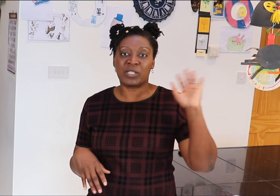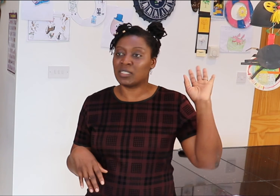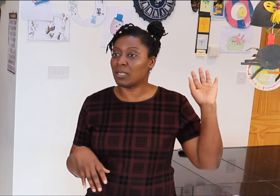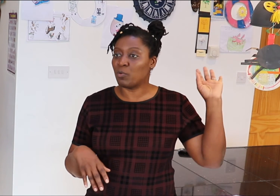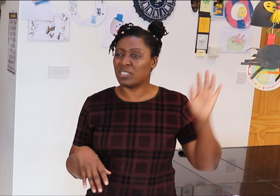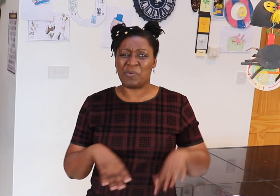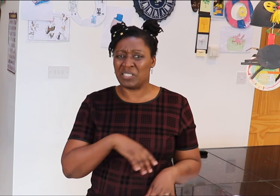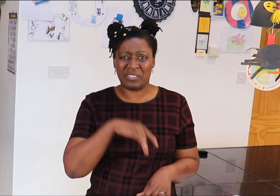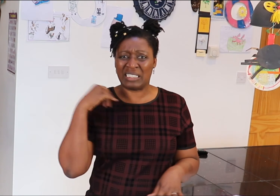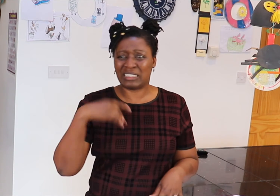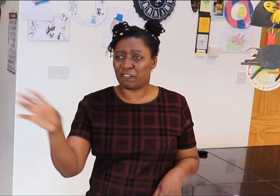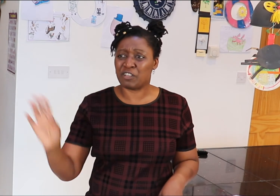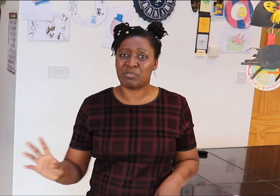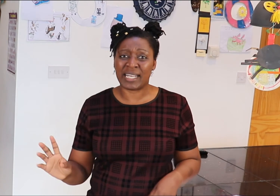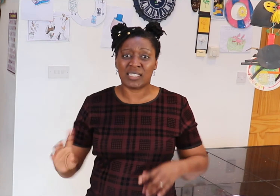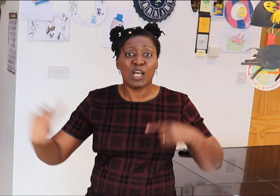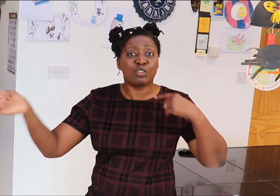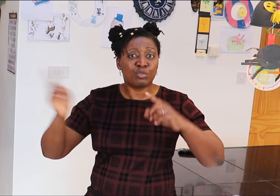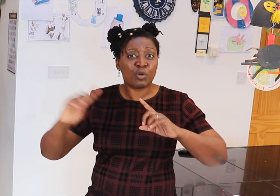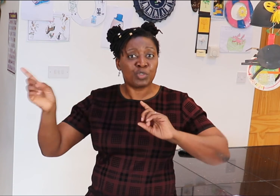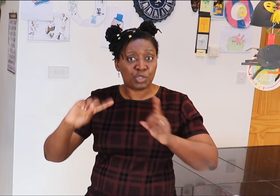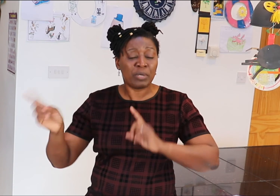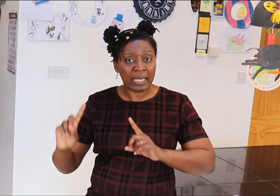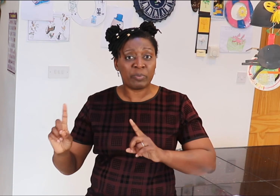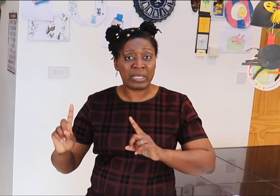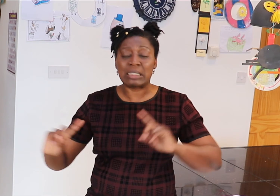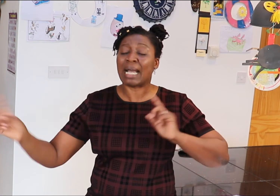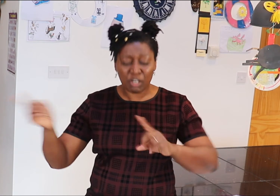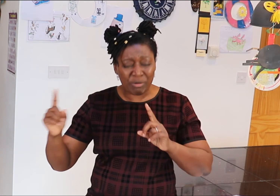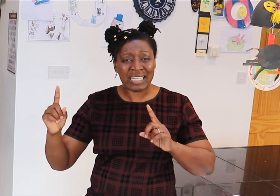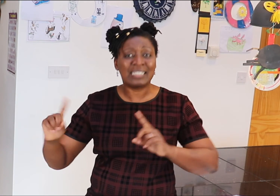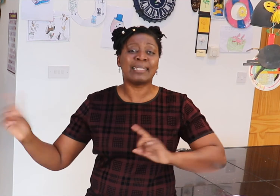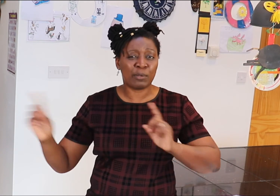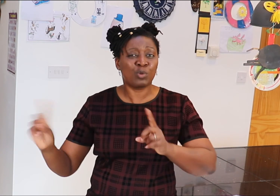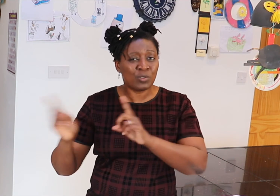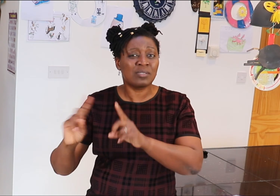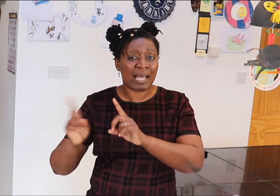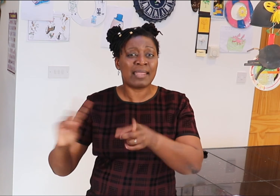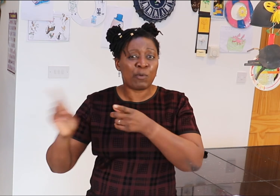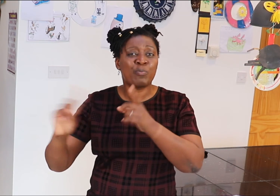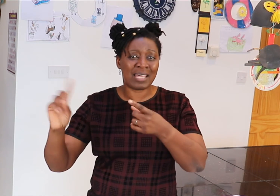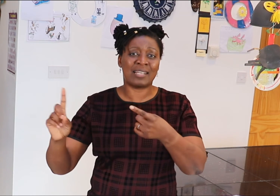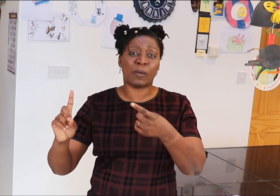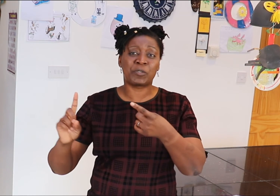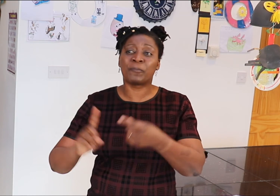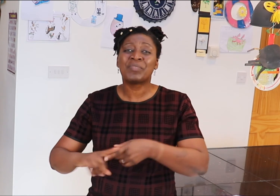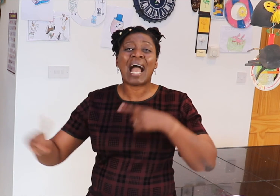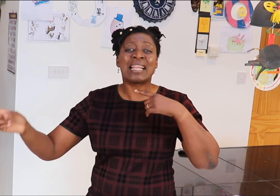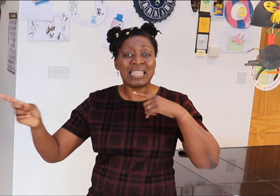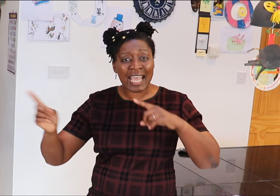adopted someone that was even a different race, those two inner beings agreed that there will be that adoption, and